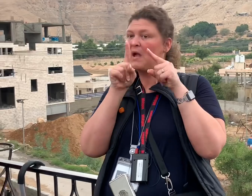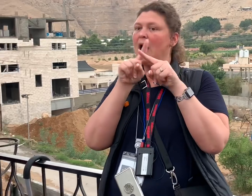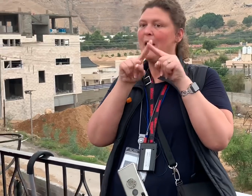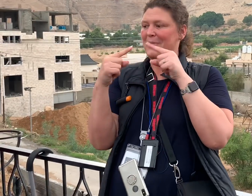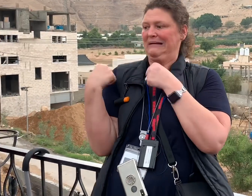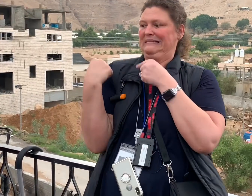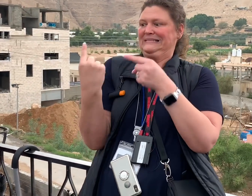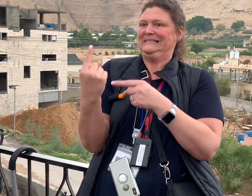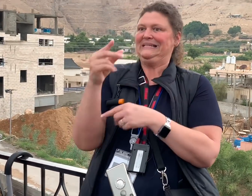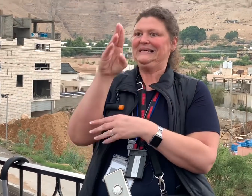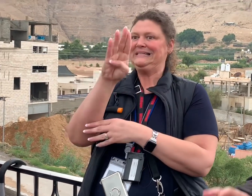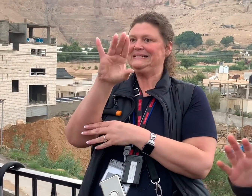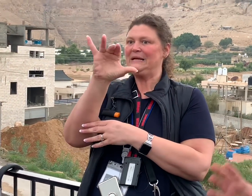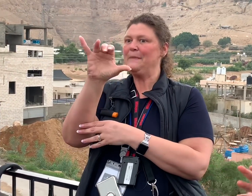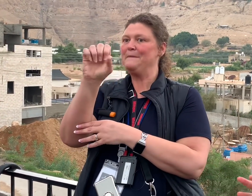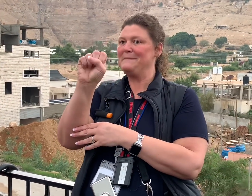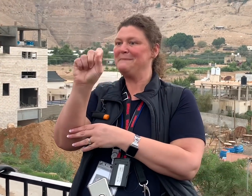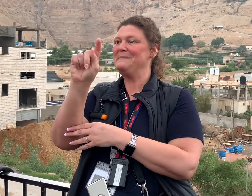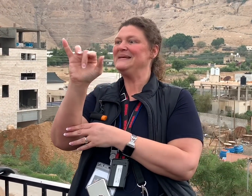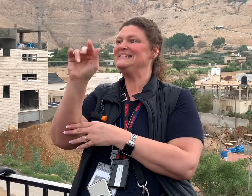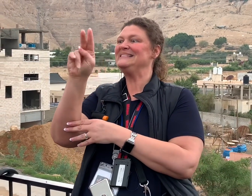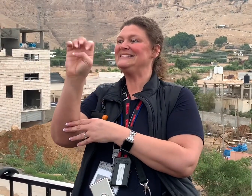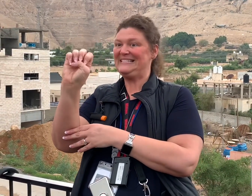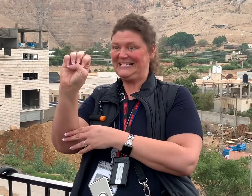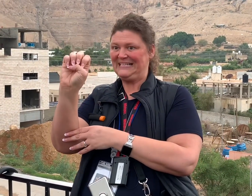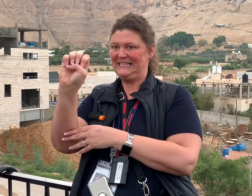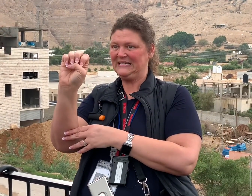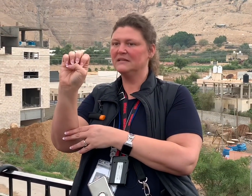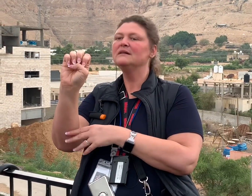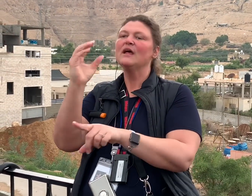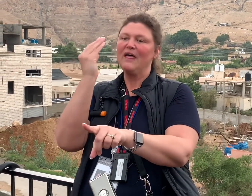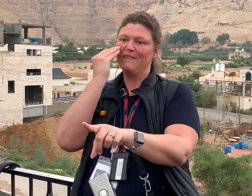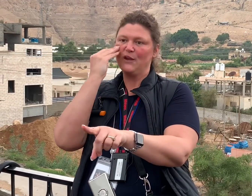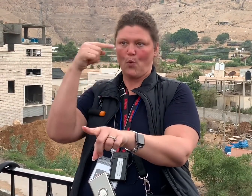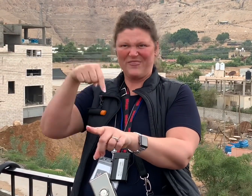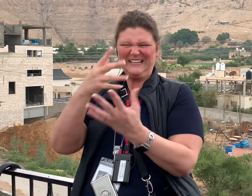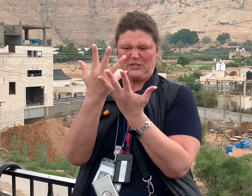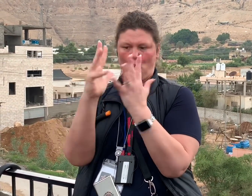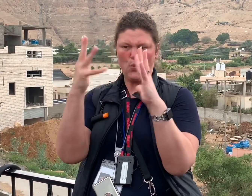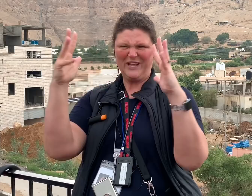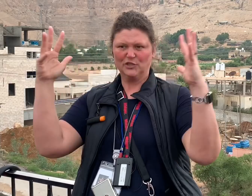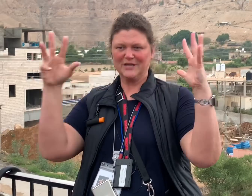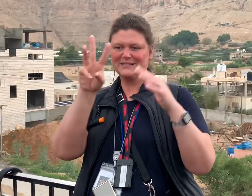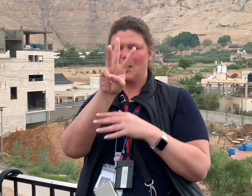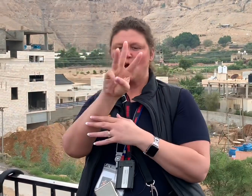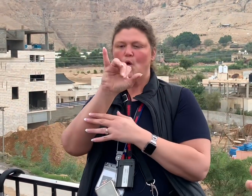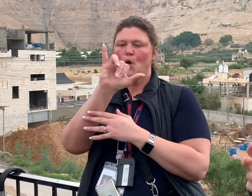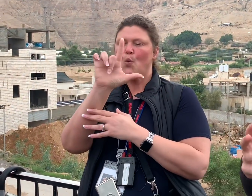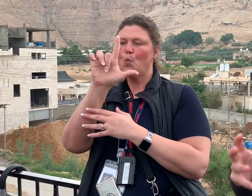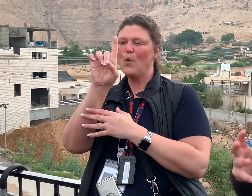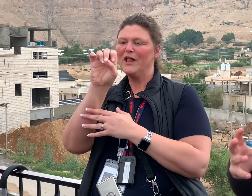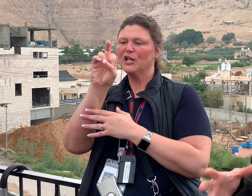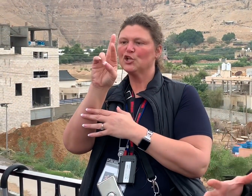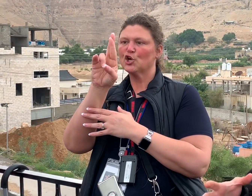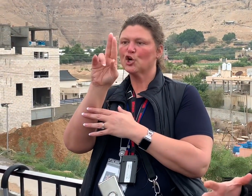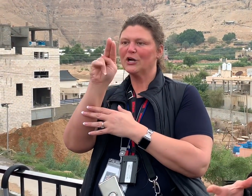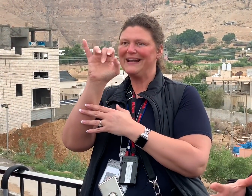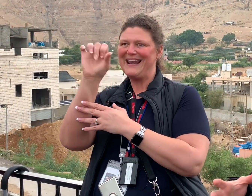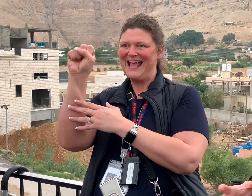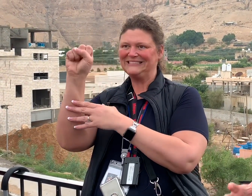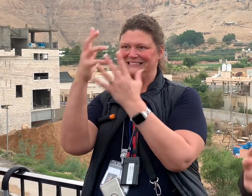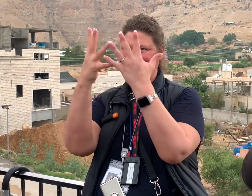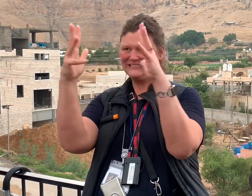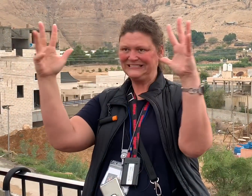era about this place as the wilderness that is mentioned. And because this